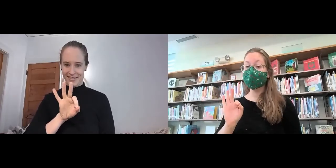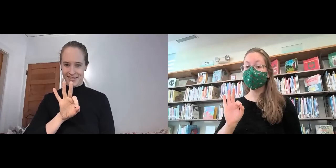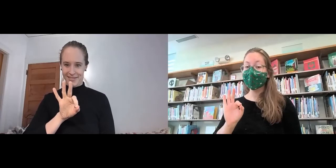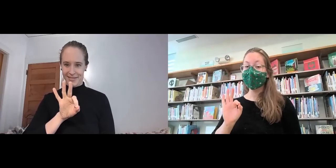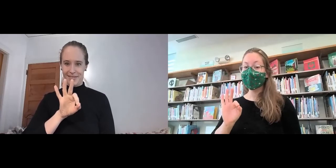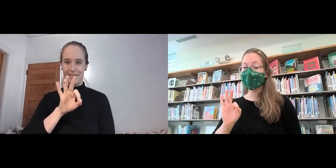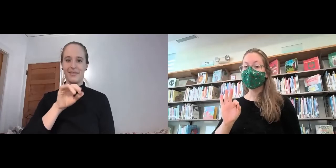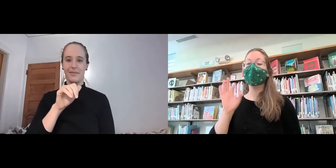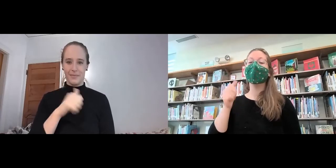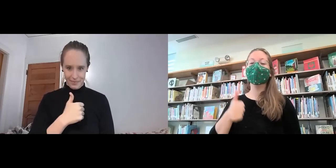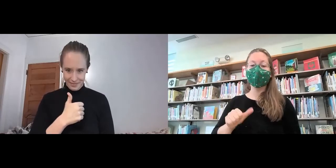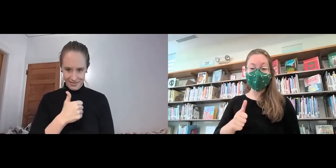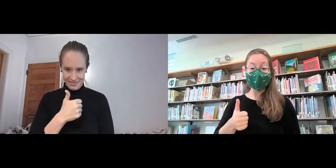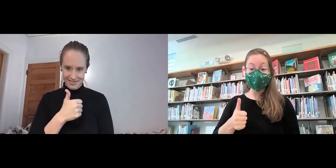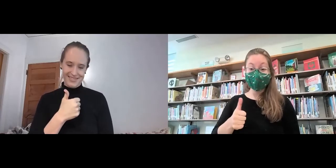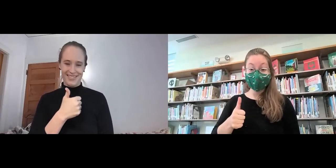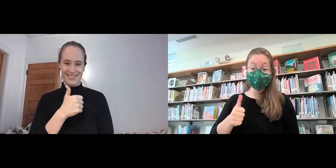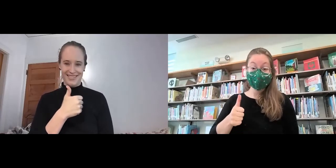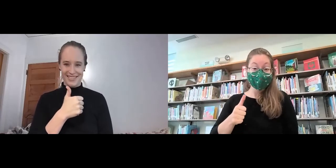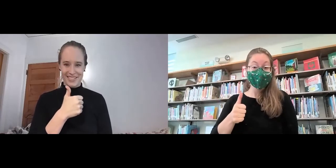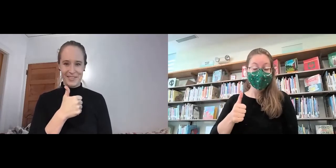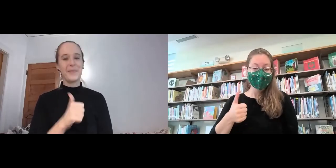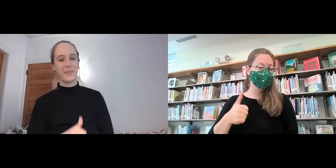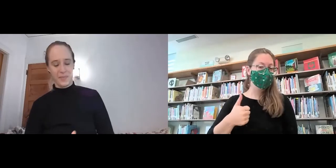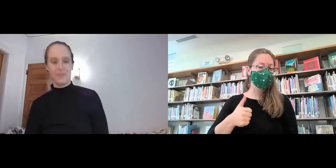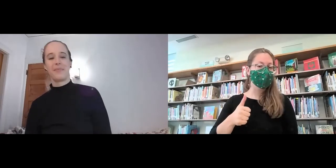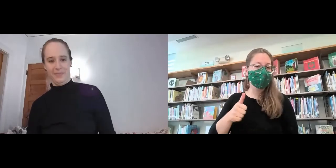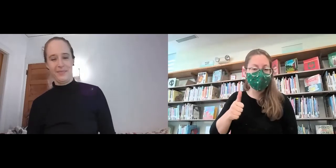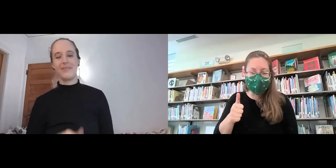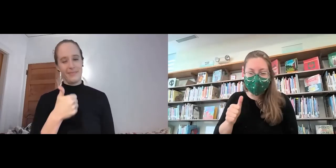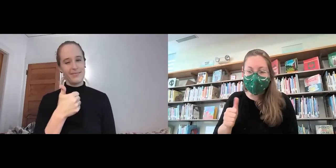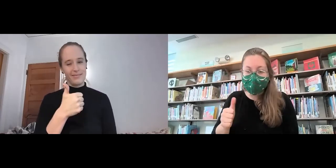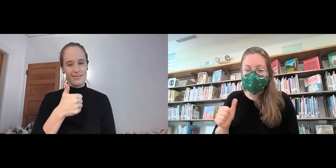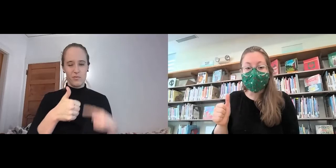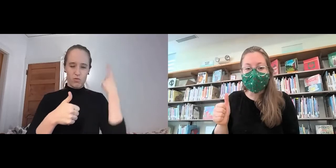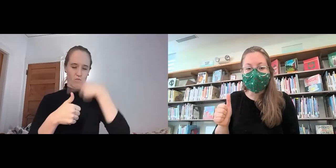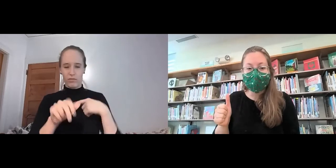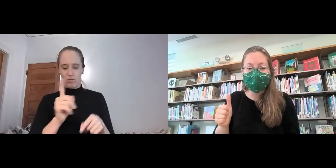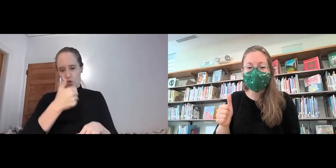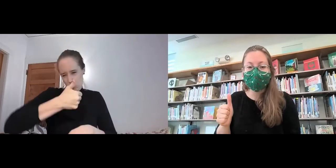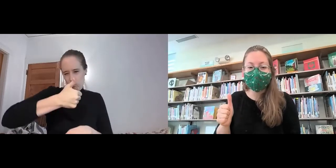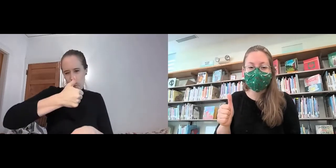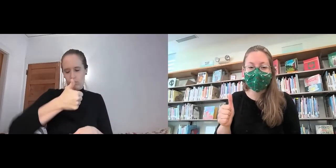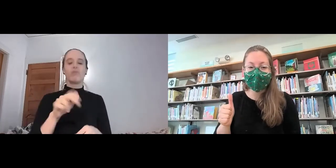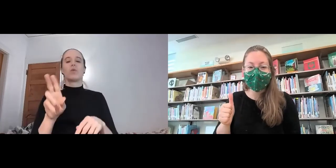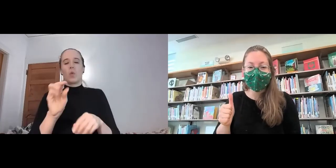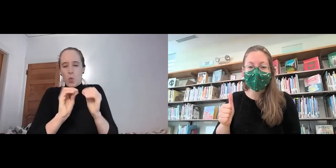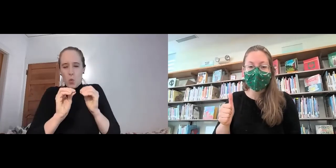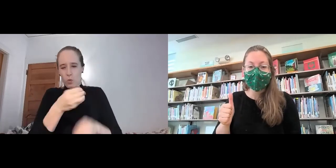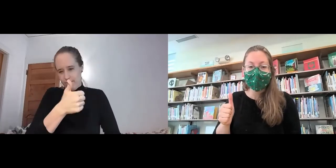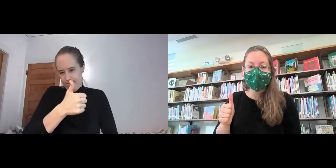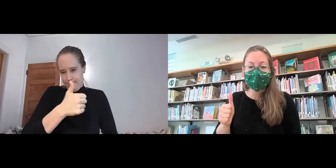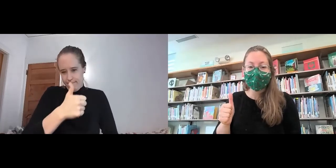9, and 10. 10 is a thumbs up that kind of wiggles a little bit.